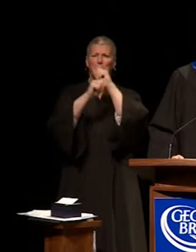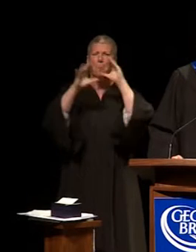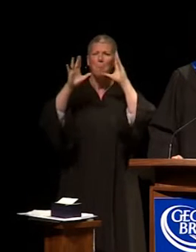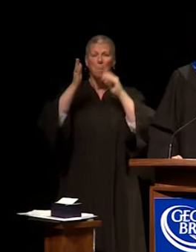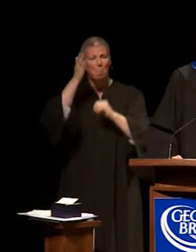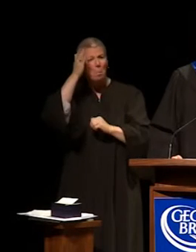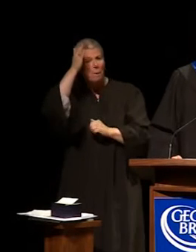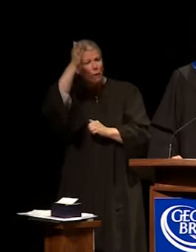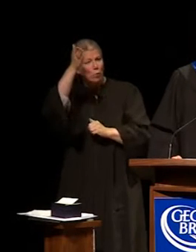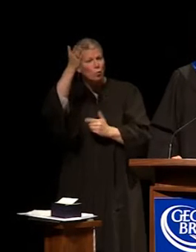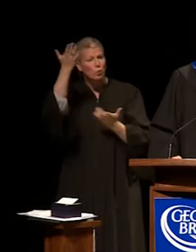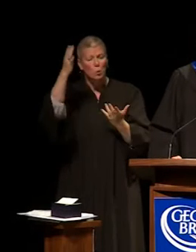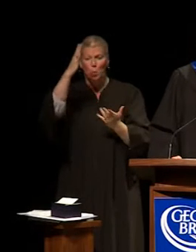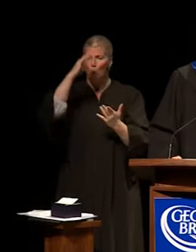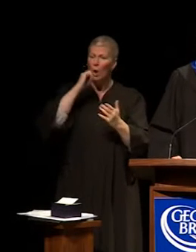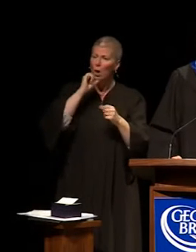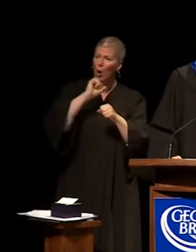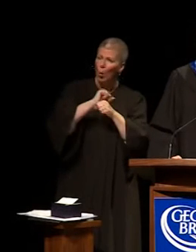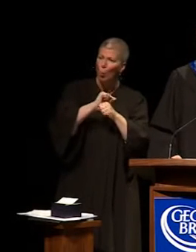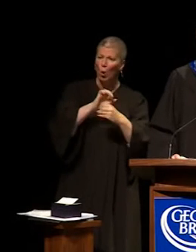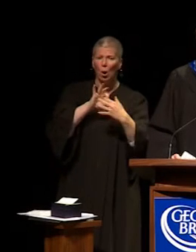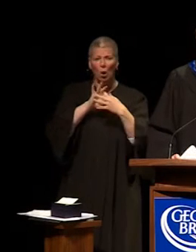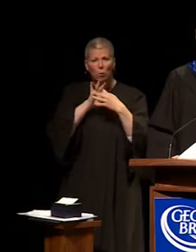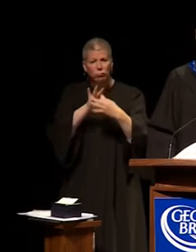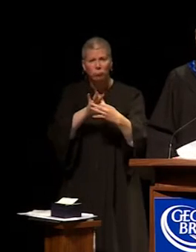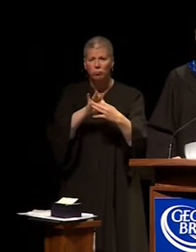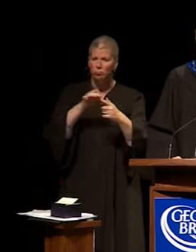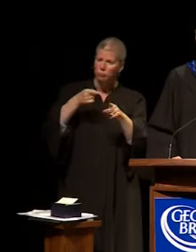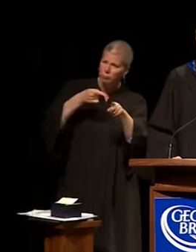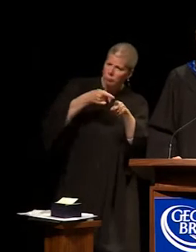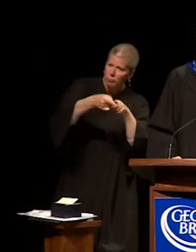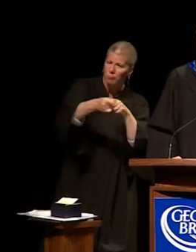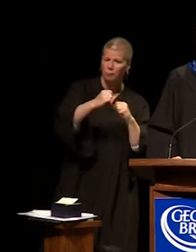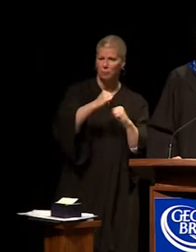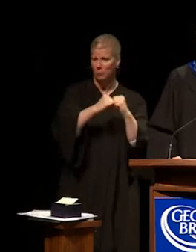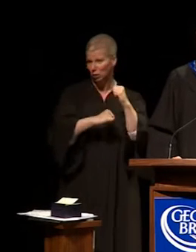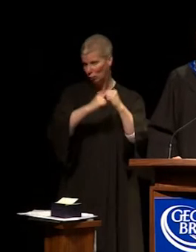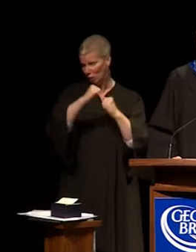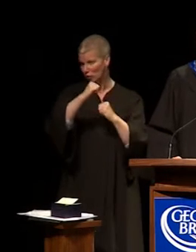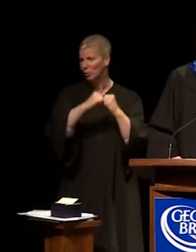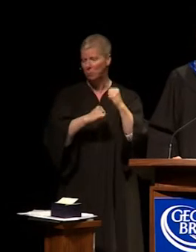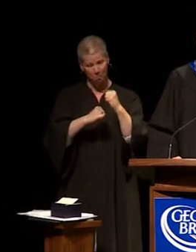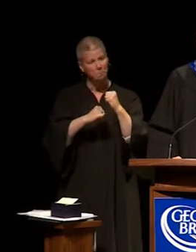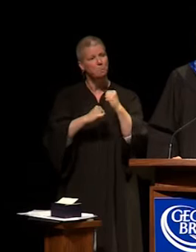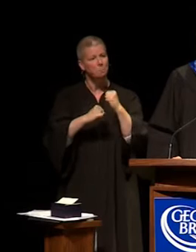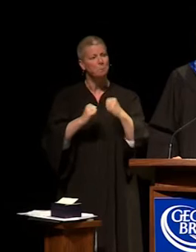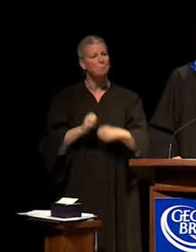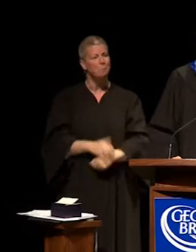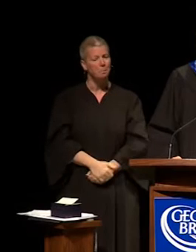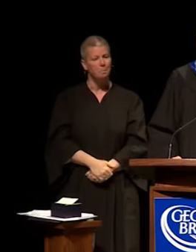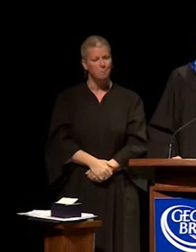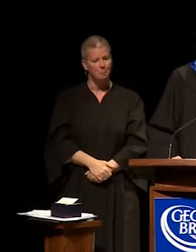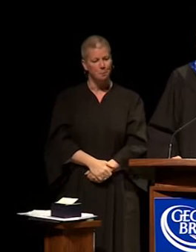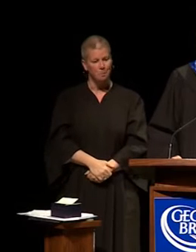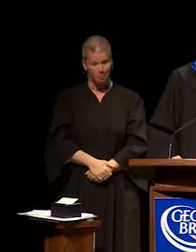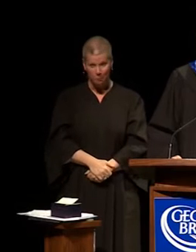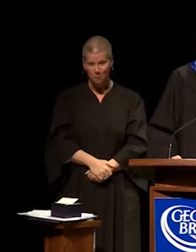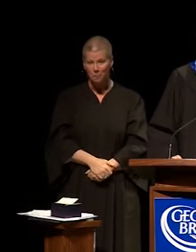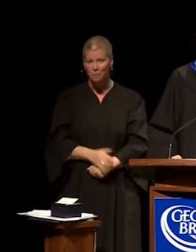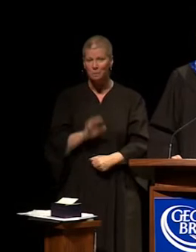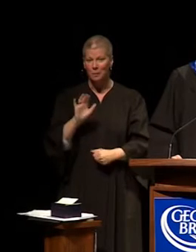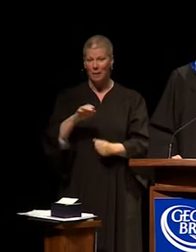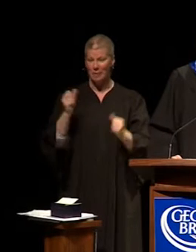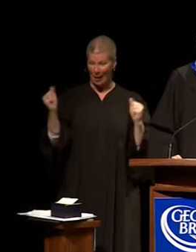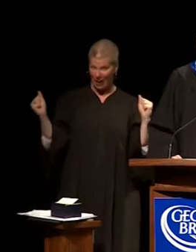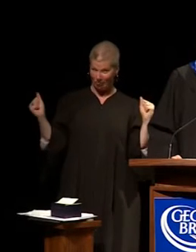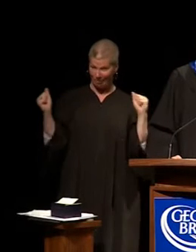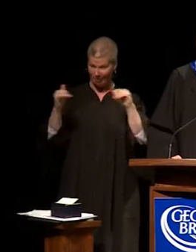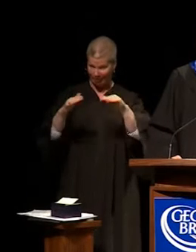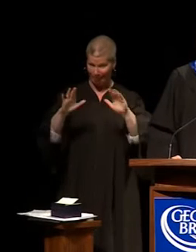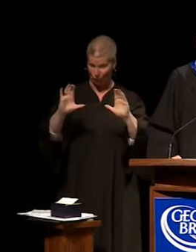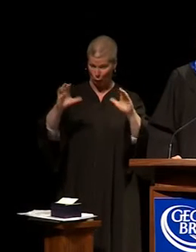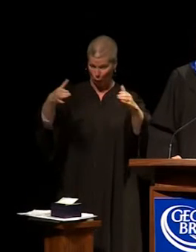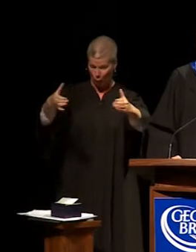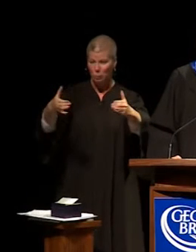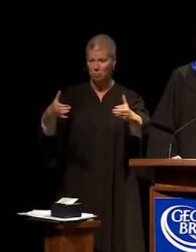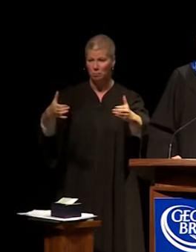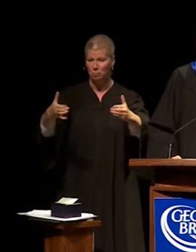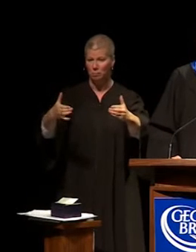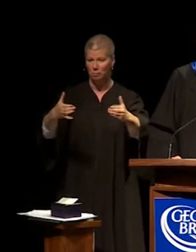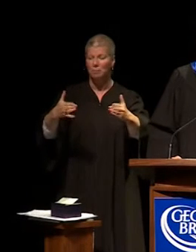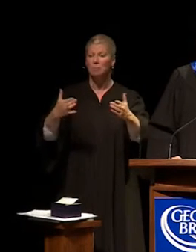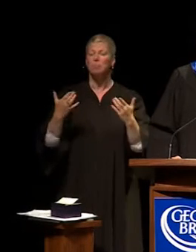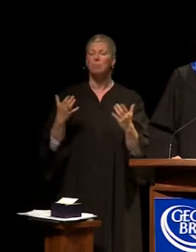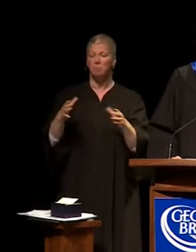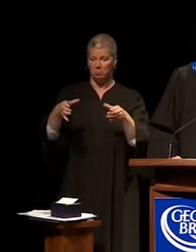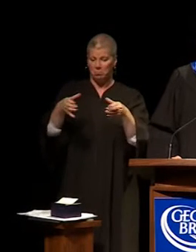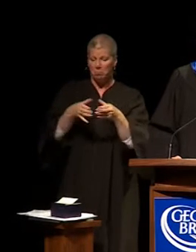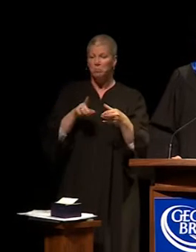an education leading to a career in construction. Of these attendees,